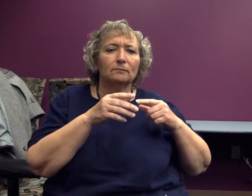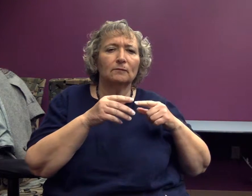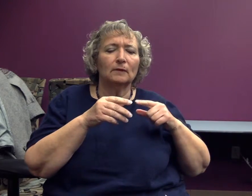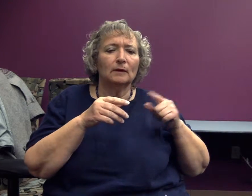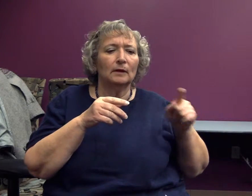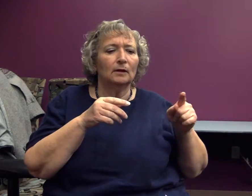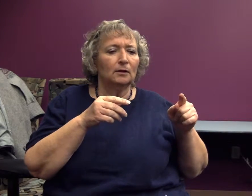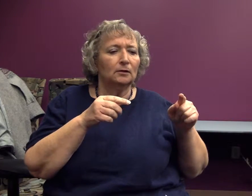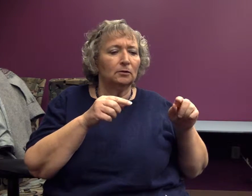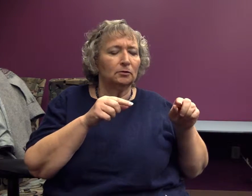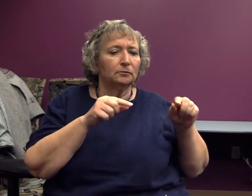Adam?